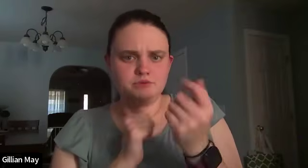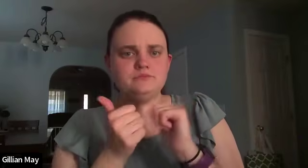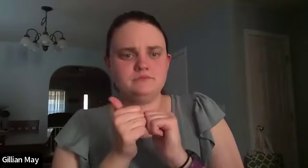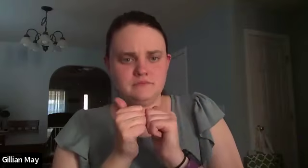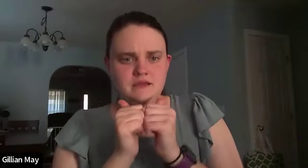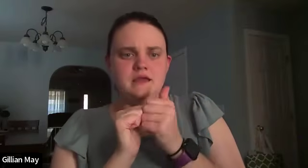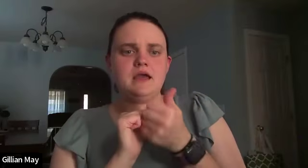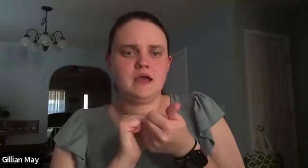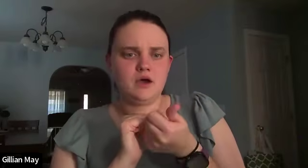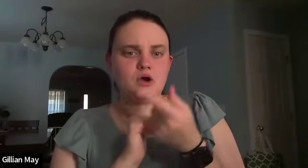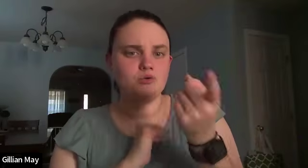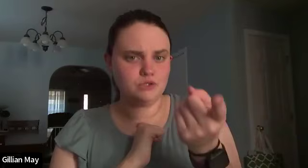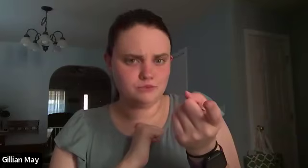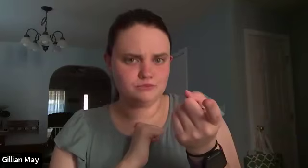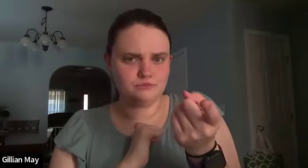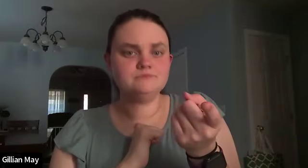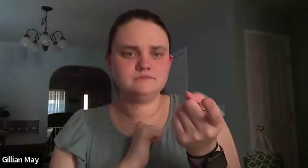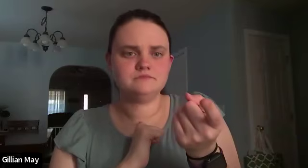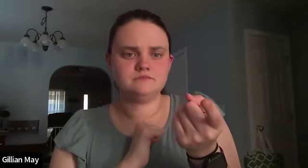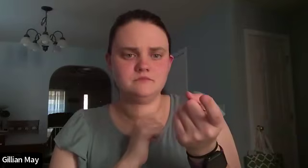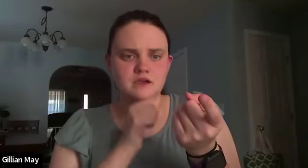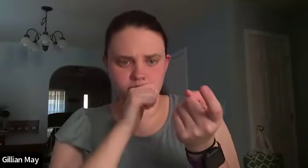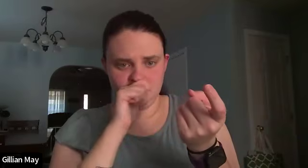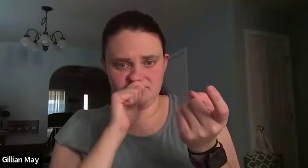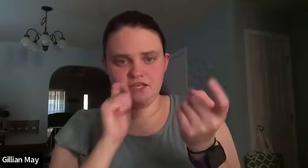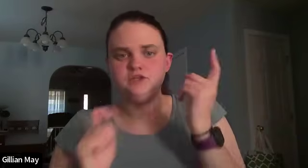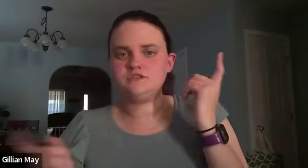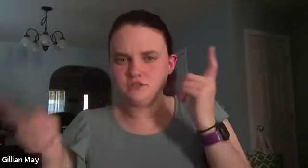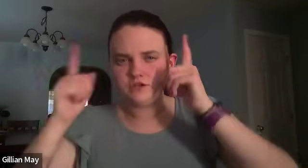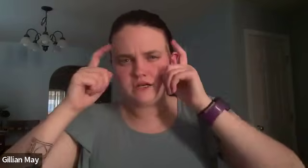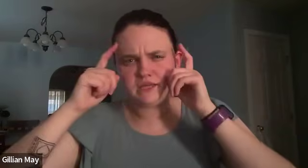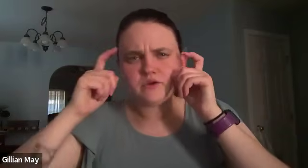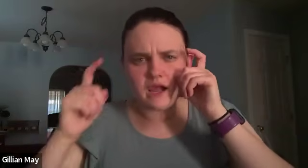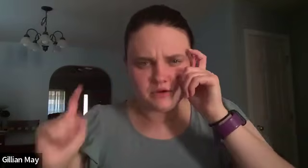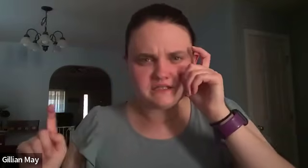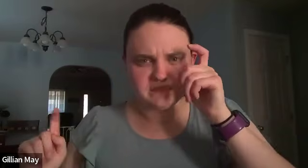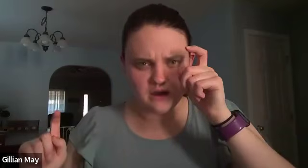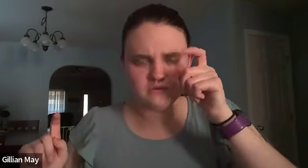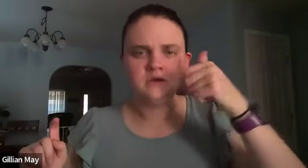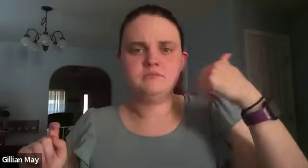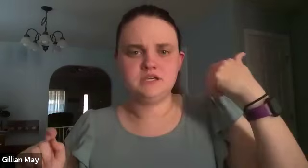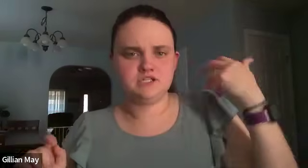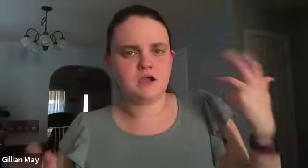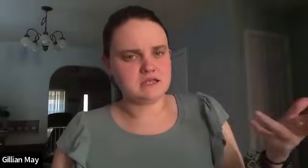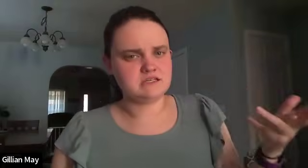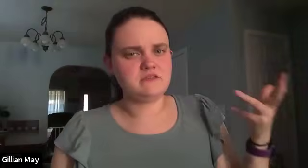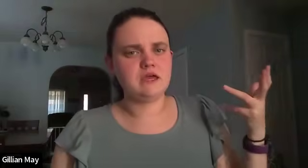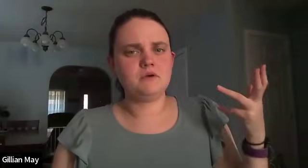you? How you? Okay? You still do want to keep your eyebrows down because you're asking them